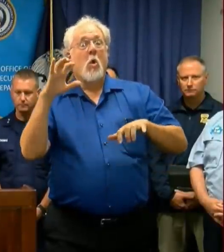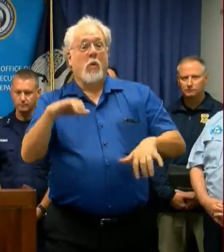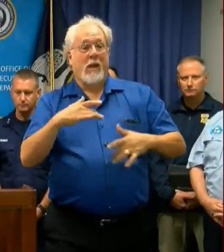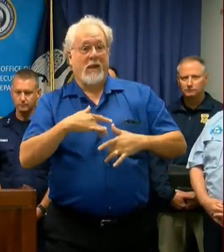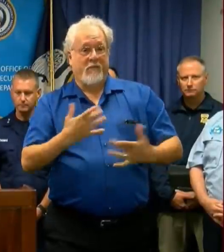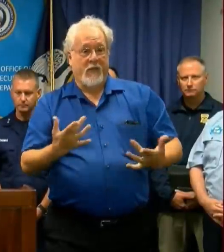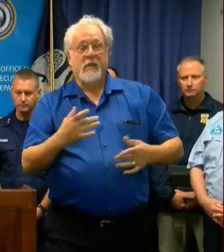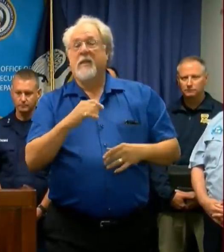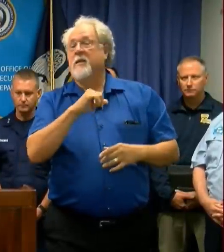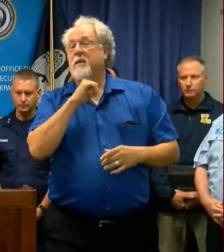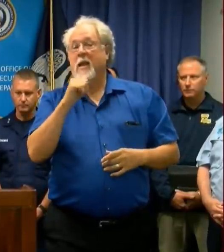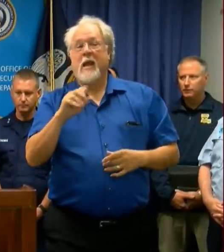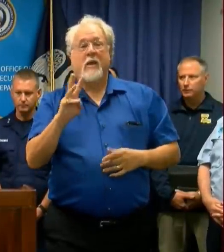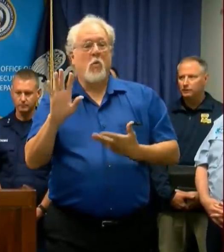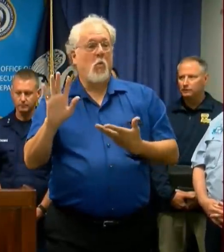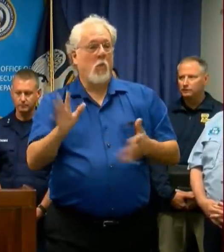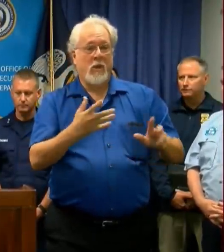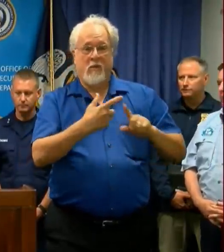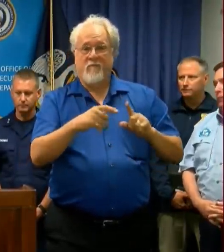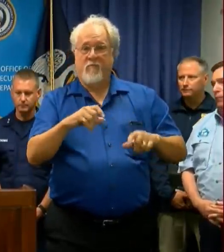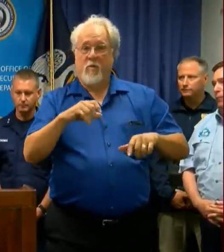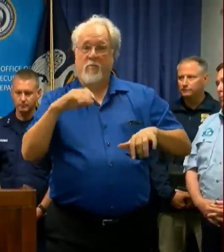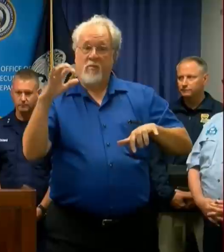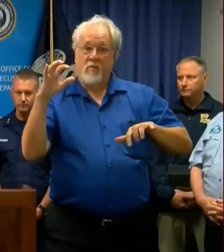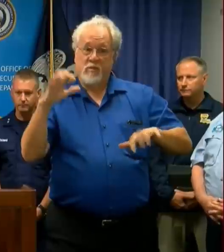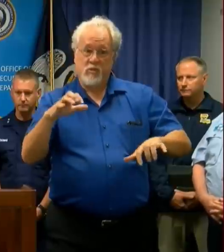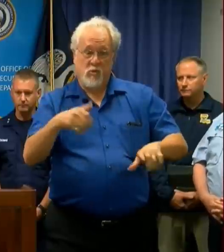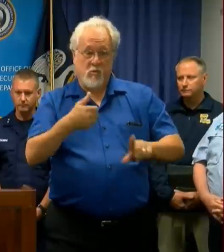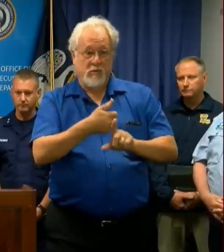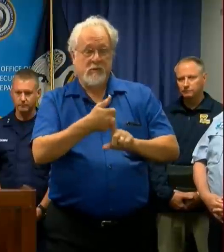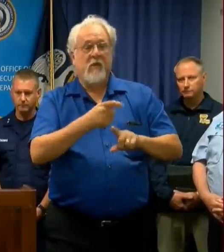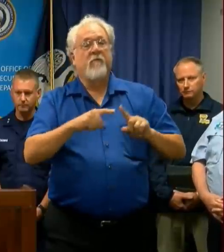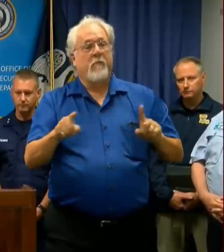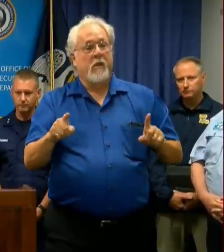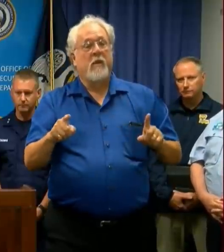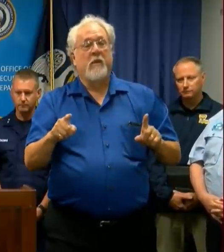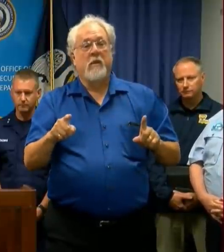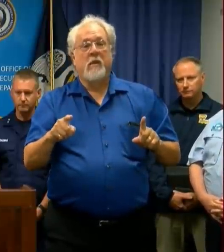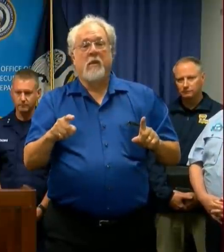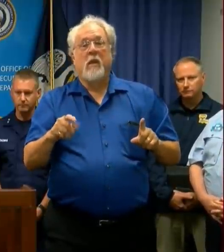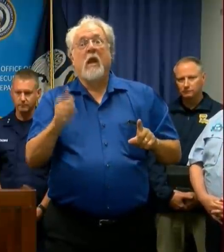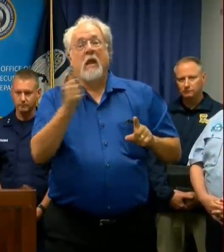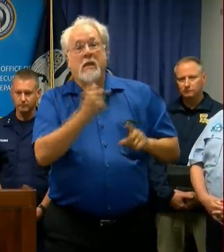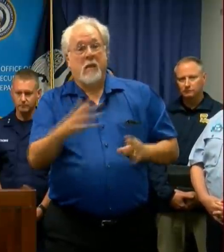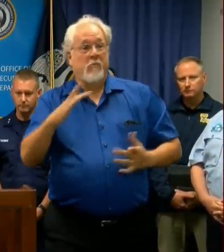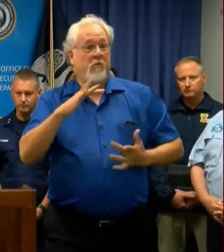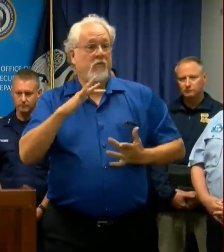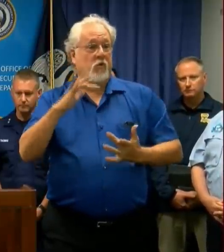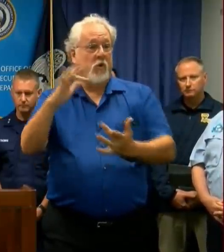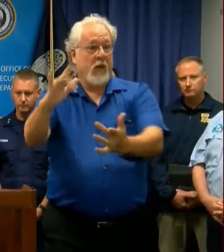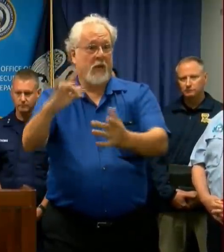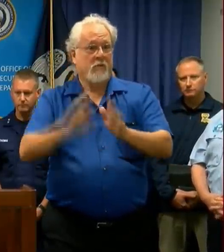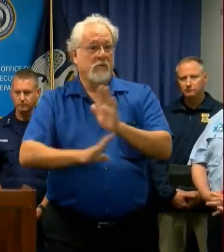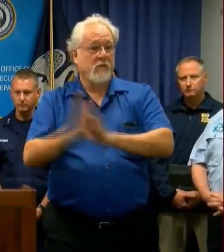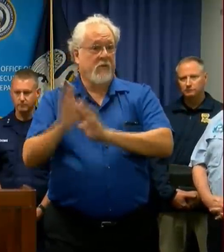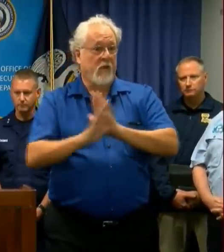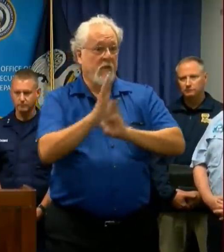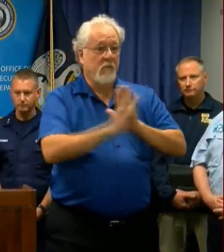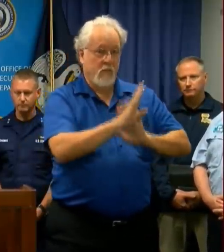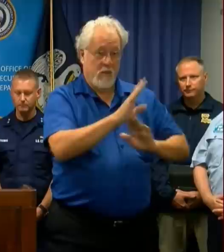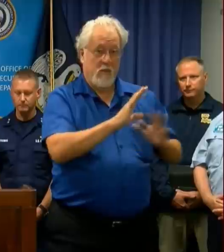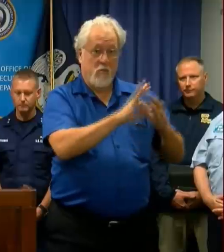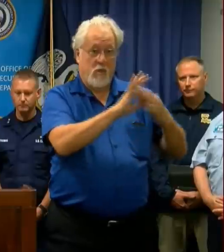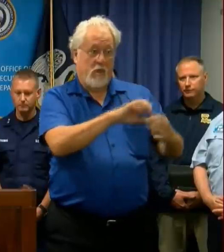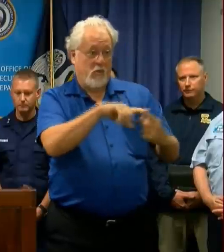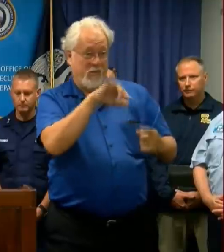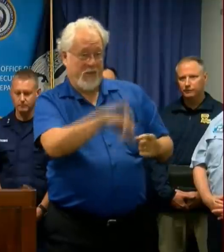event, not a wind event from the storm, but there are a number of tornadoes that are developing as it